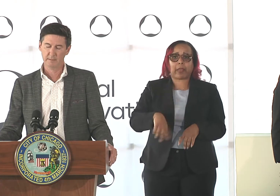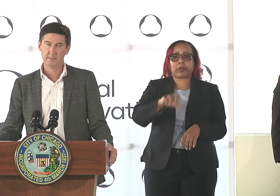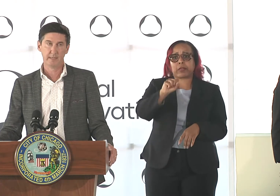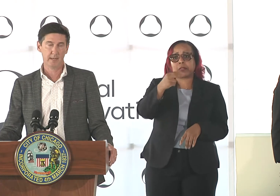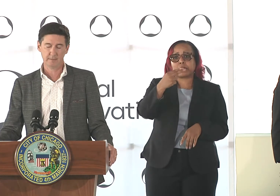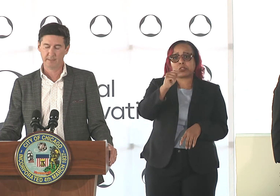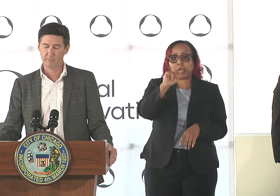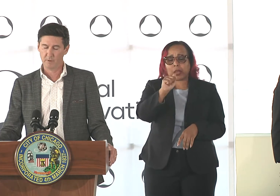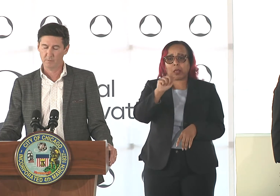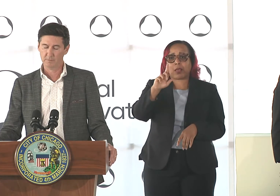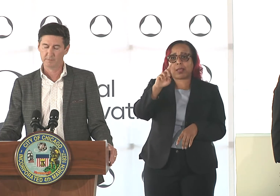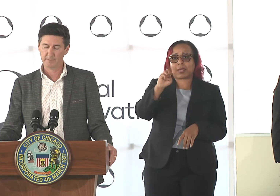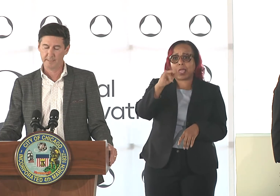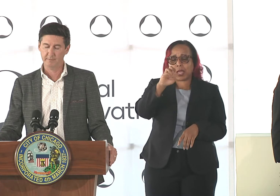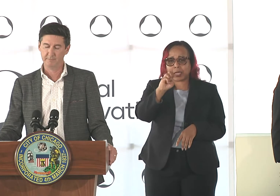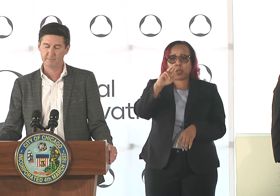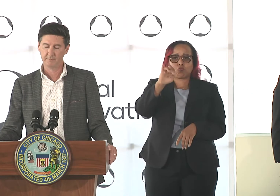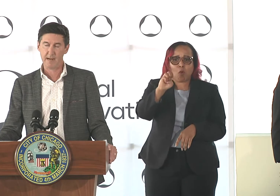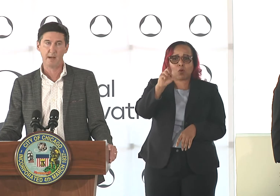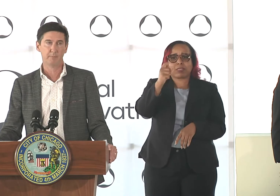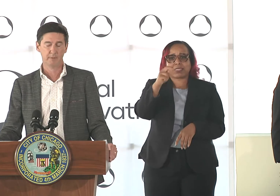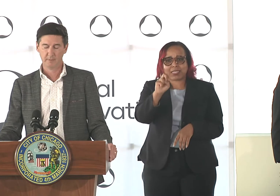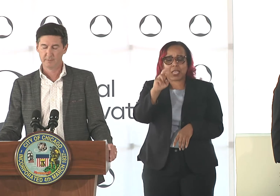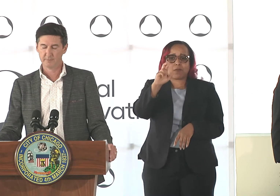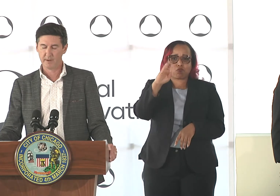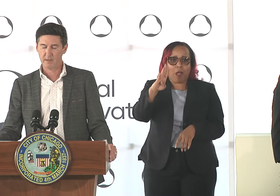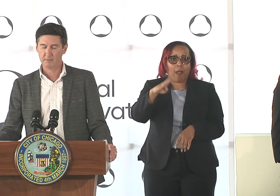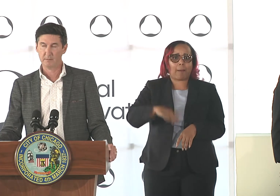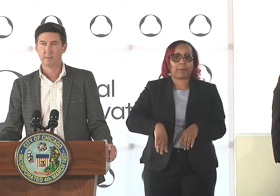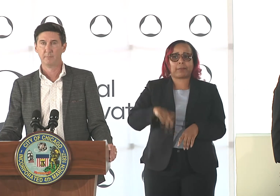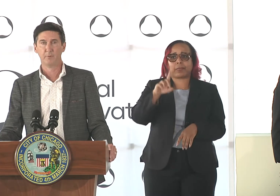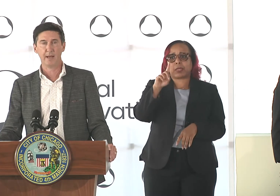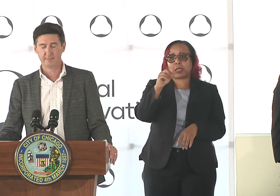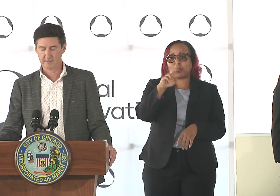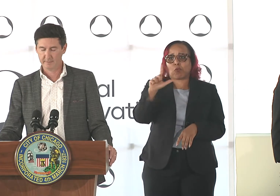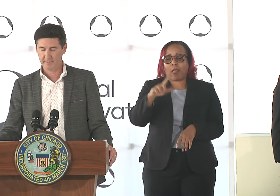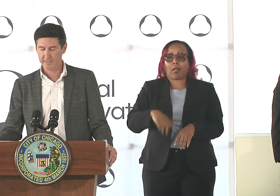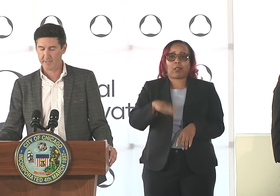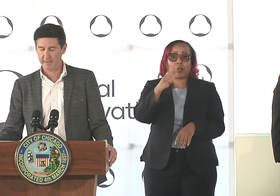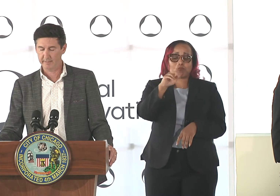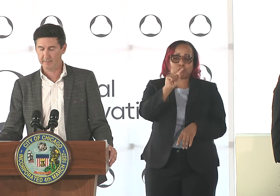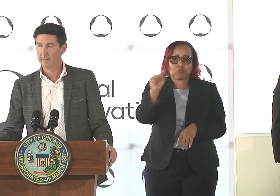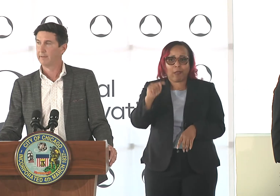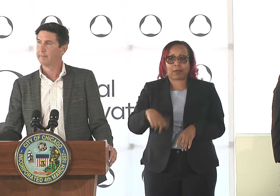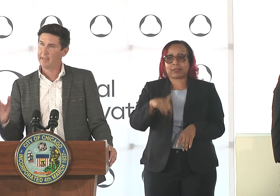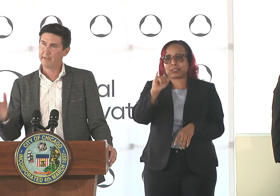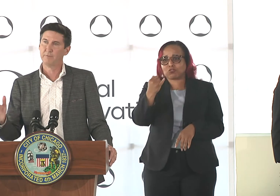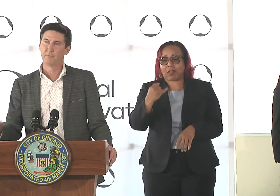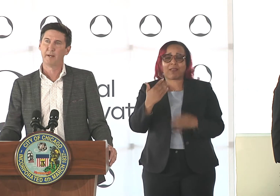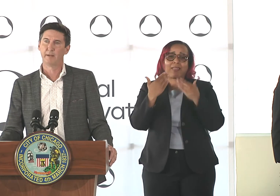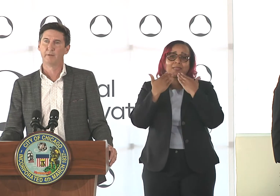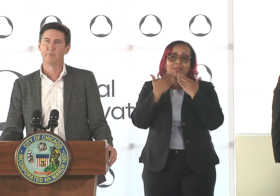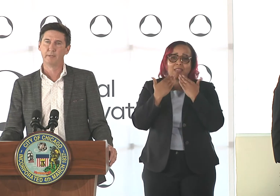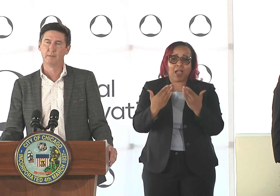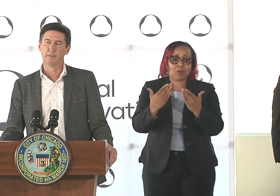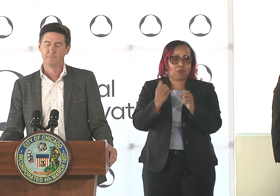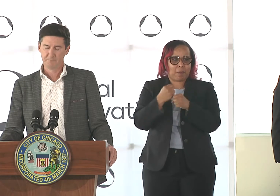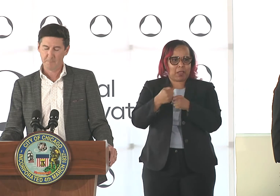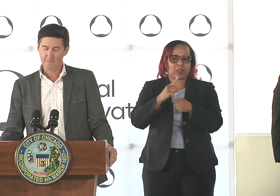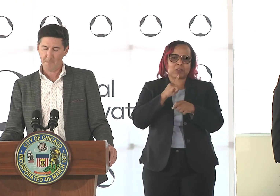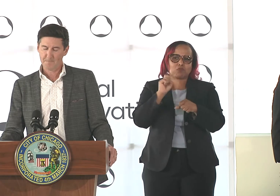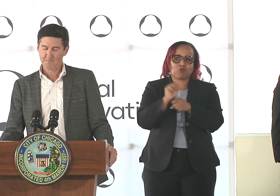Shahila, Deontay, Rose, Steve, Rob, Darrell, Brett, EJ. Thank you for making it